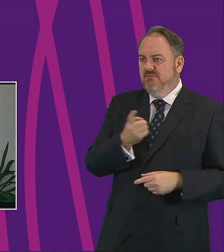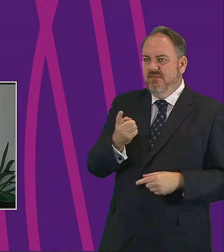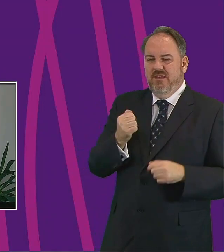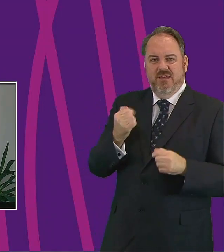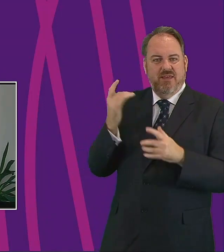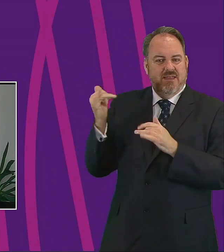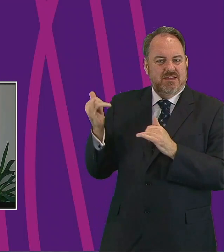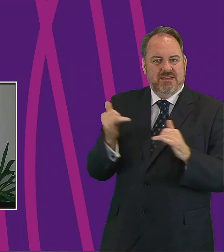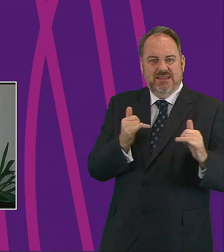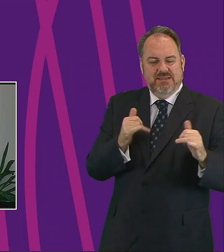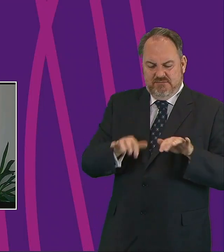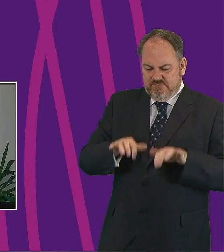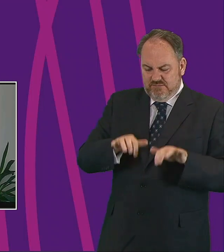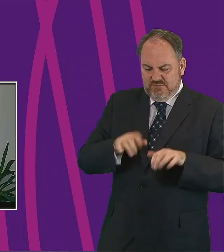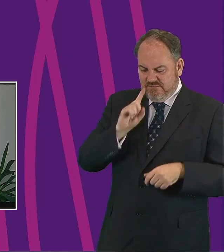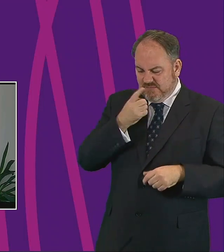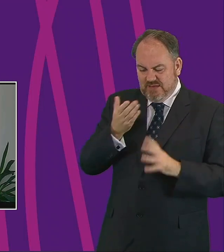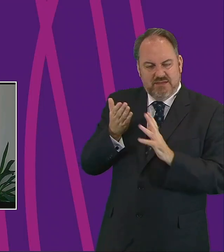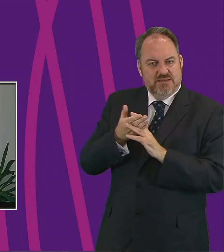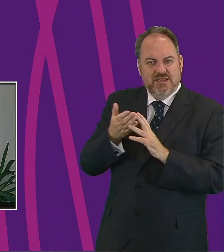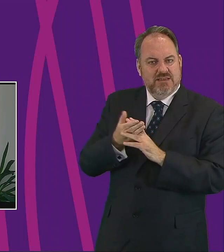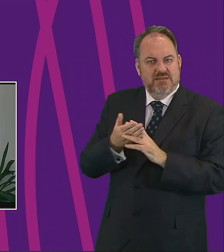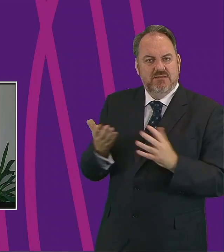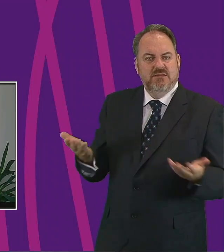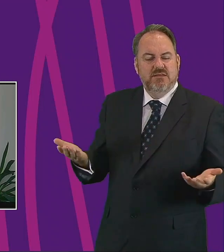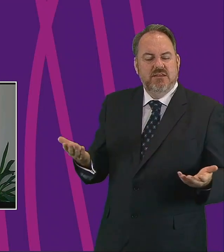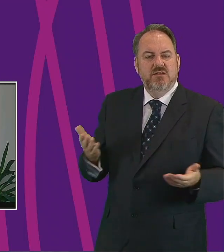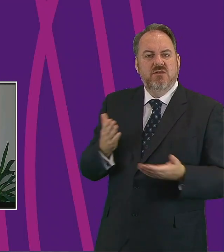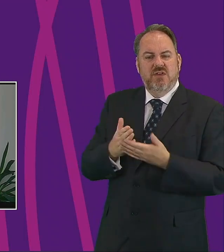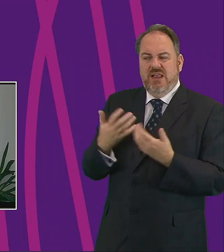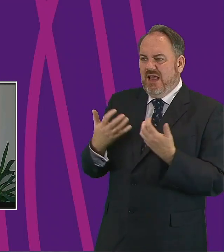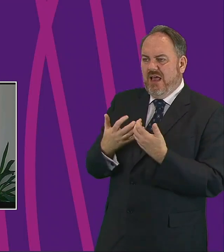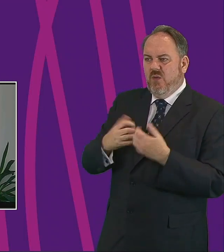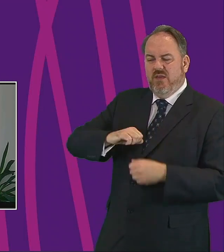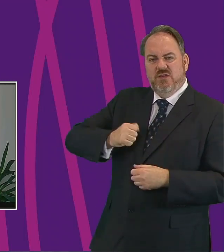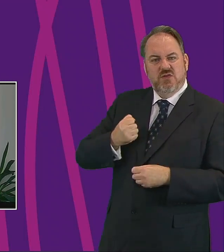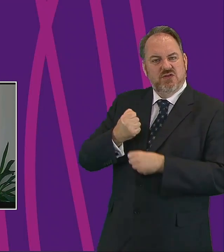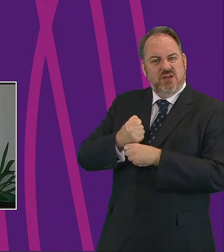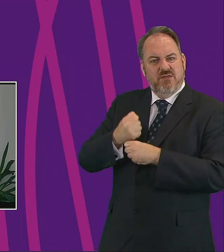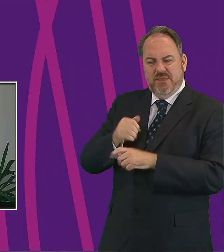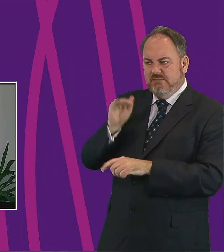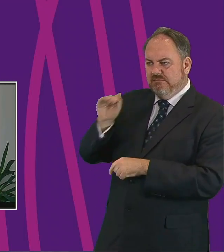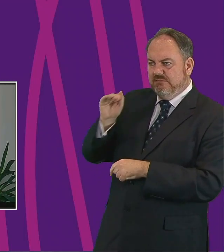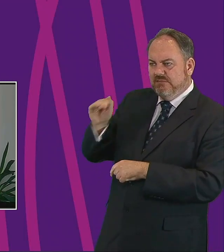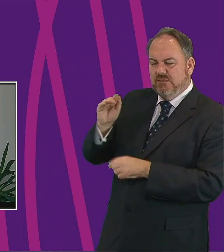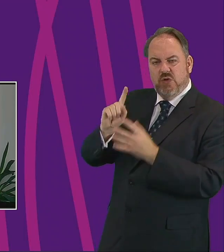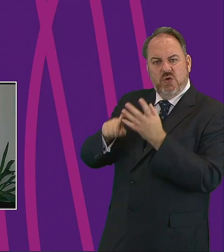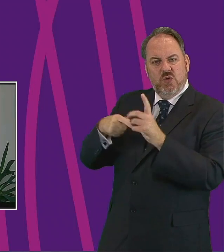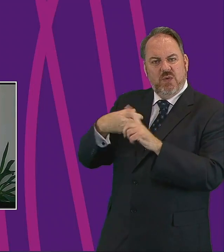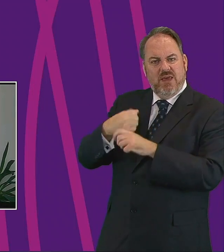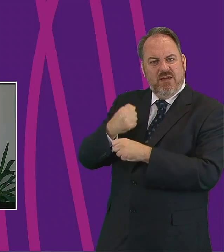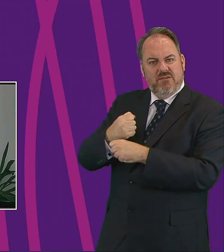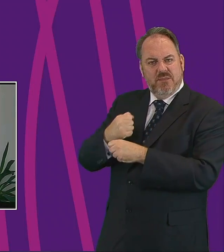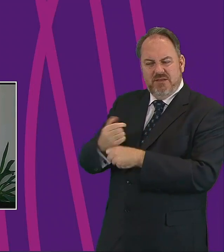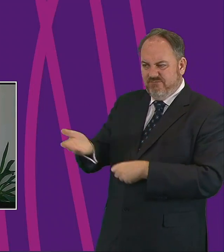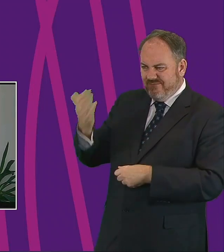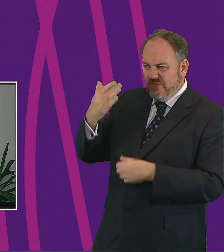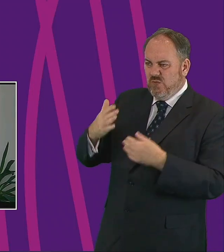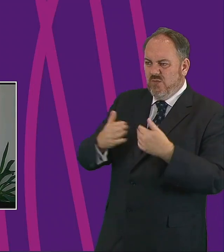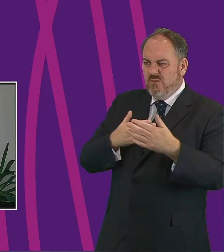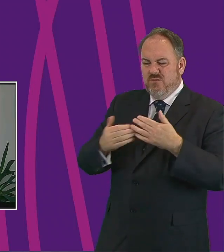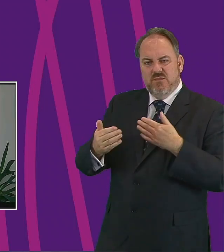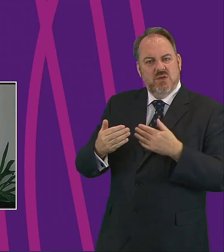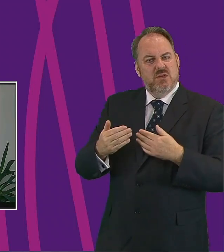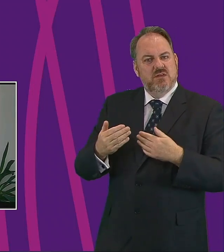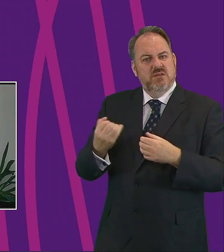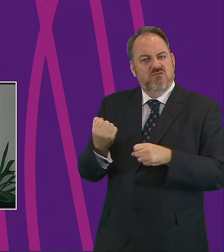the application. But what engagement has the Scottish Government undertaken with the UK Government to fix this online portal, which is so important